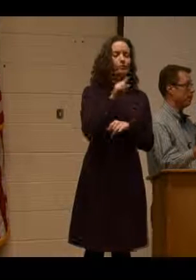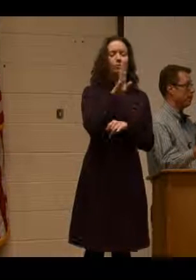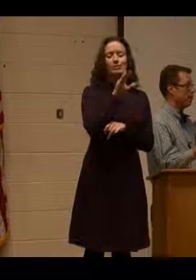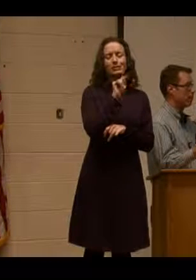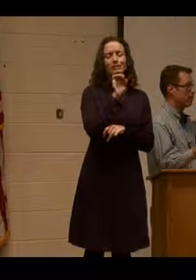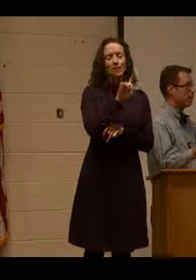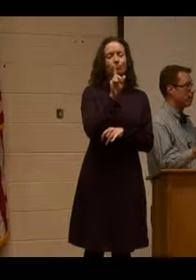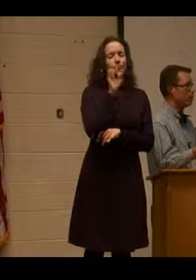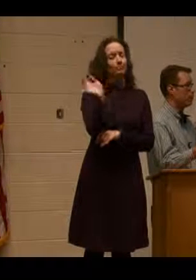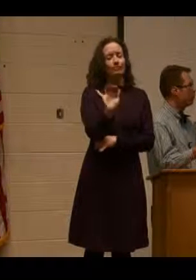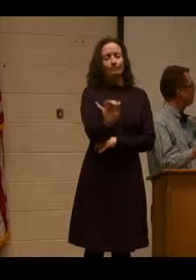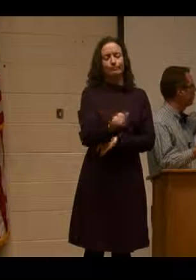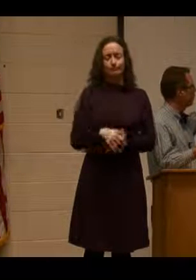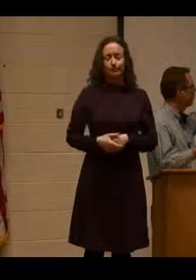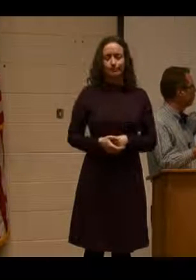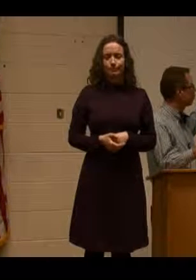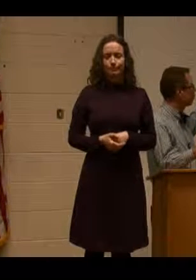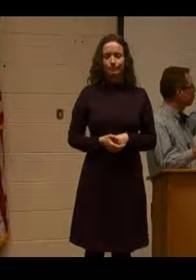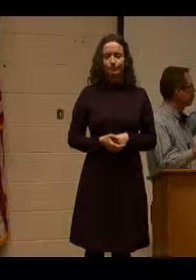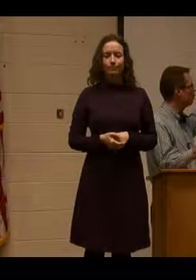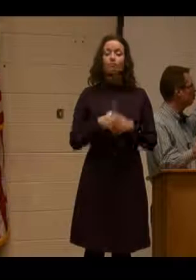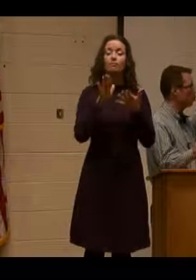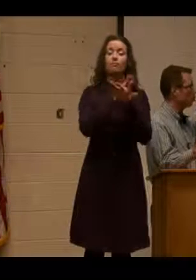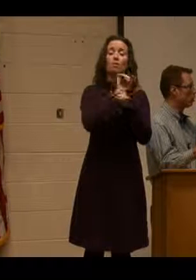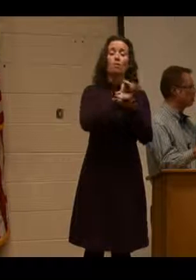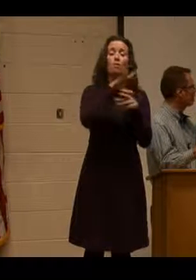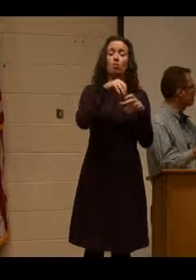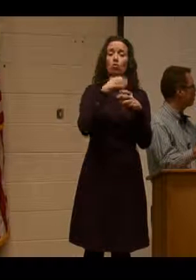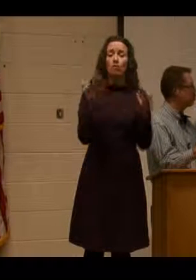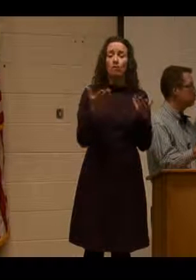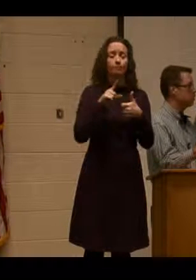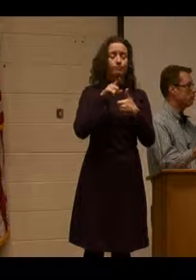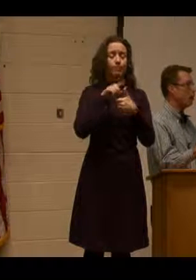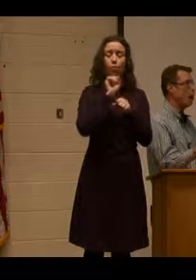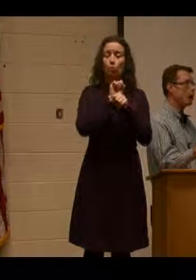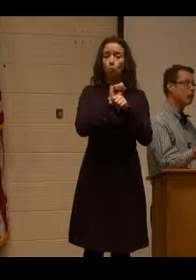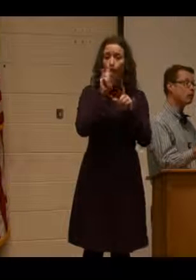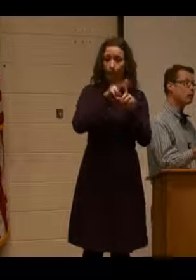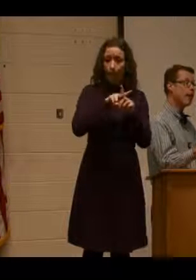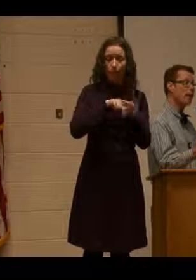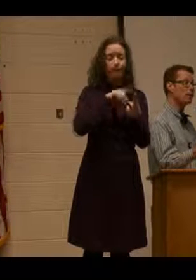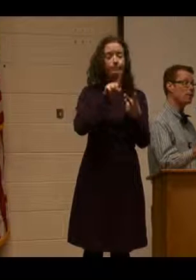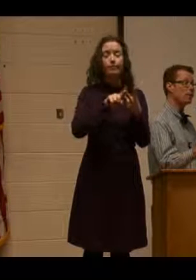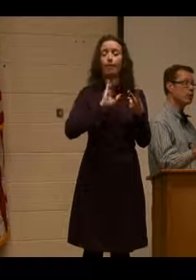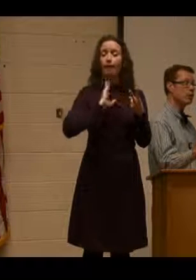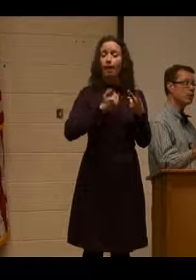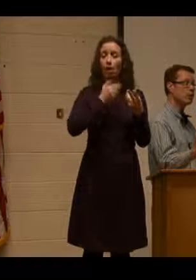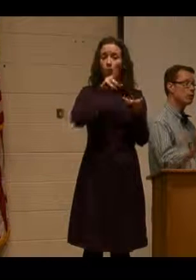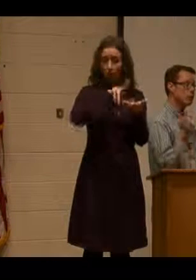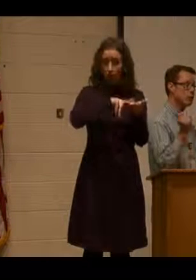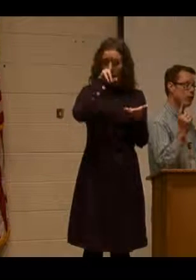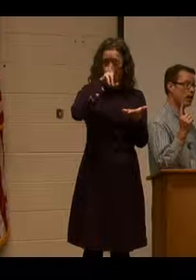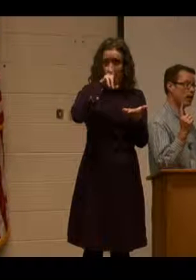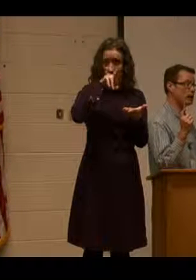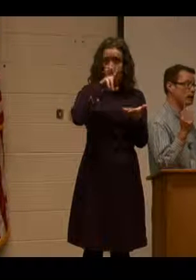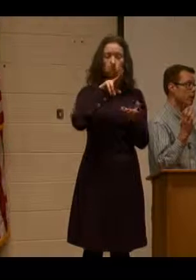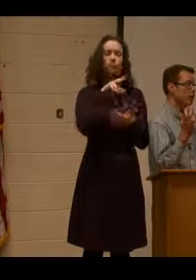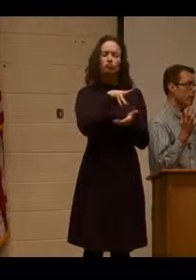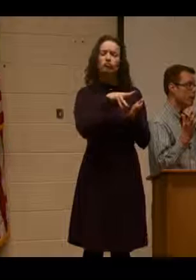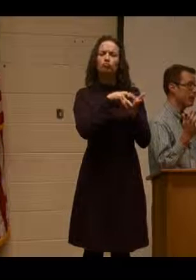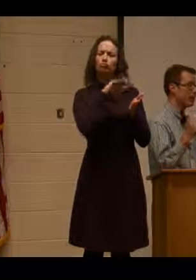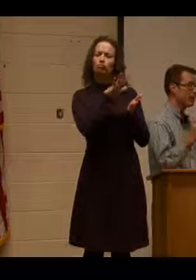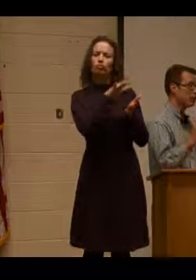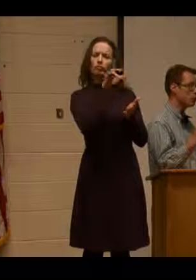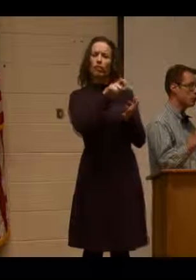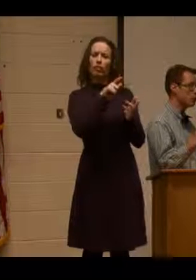That paperwork includes the work application, our contract, so that students understand the expectations of